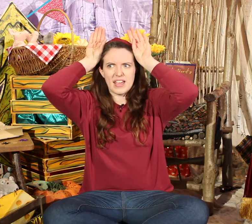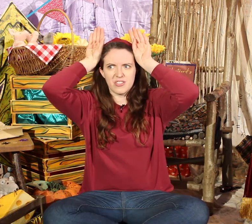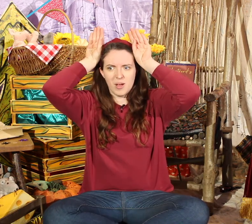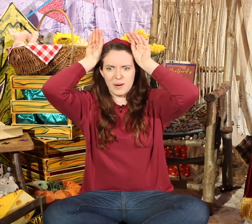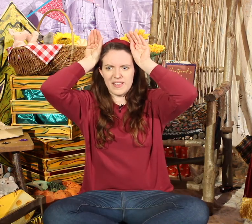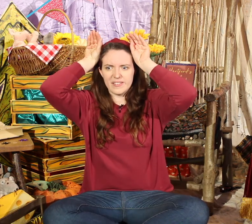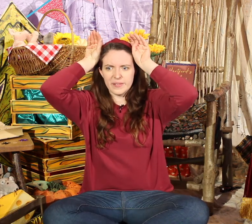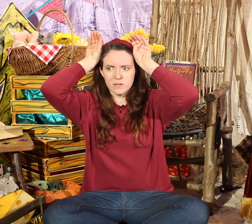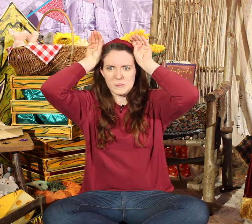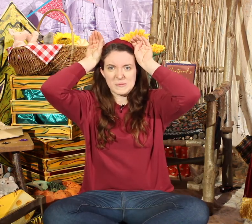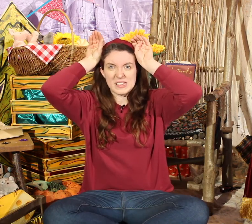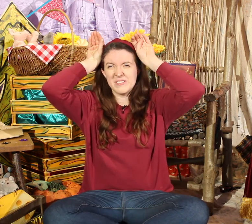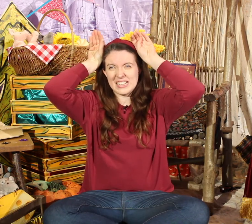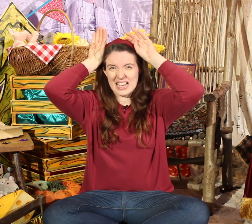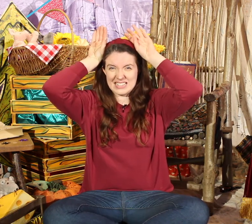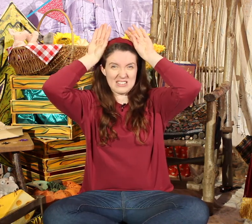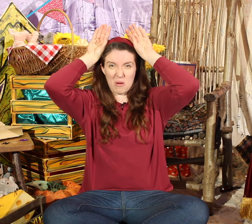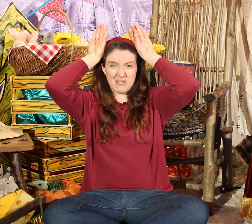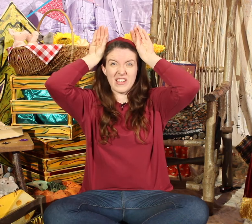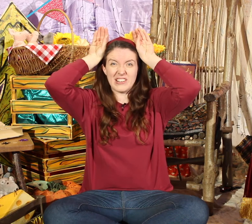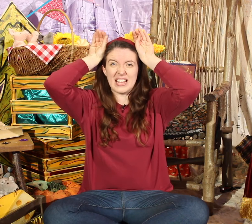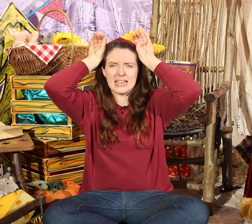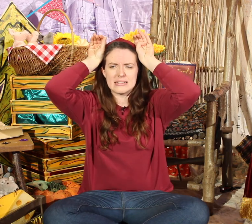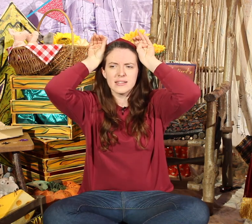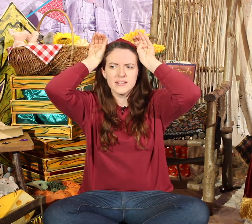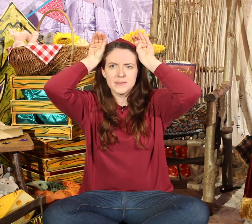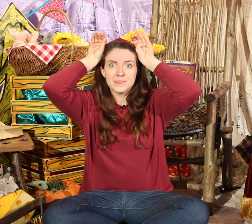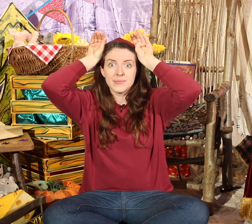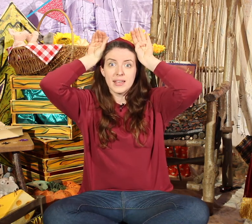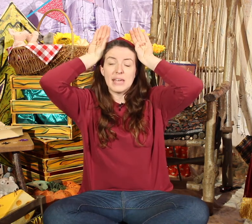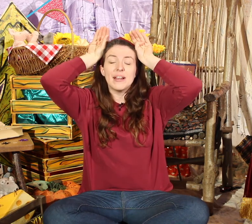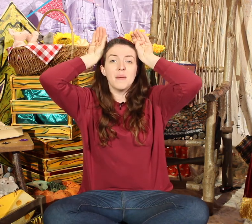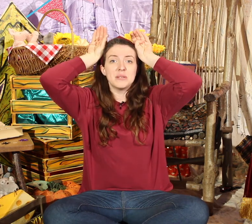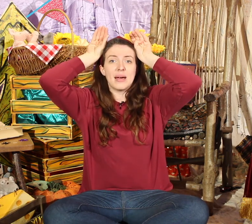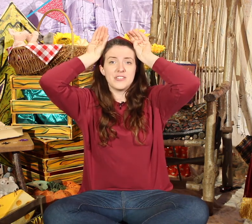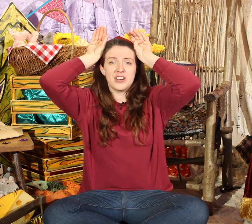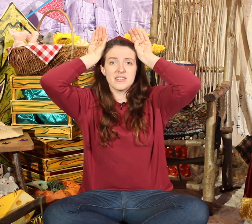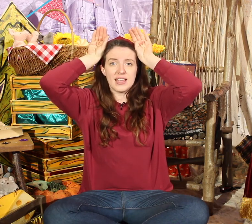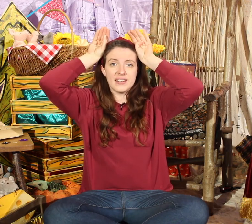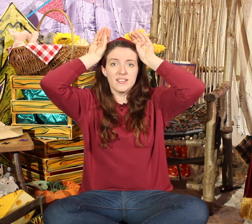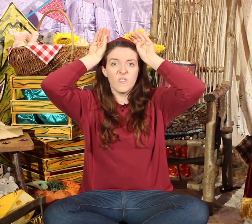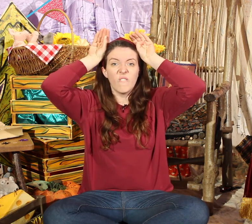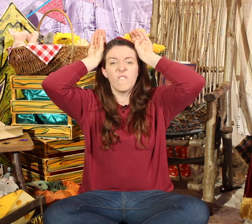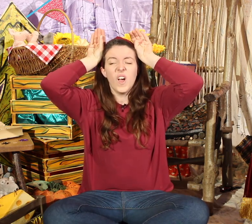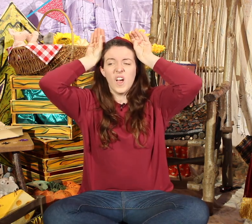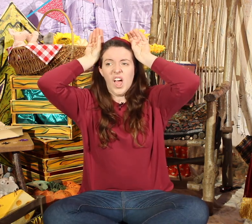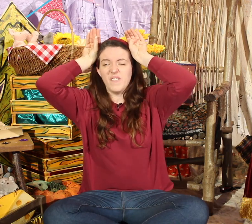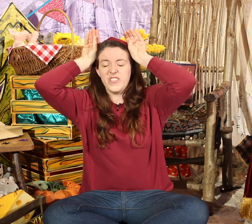thought about this. He realized he'd not been very nice. He went up to Badger and said,